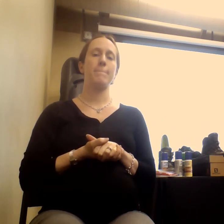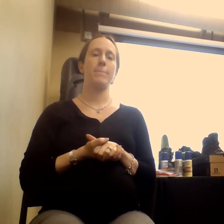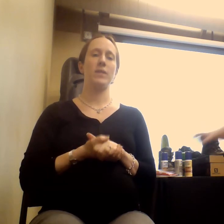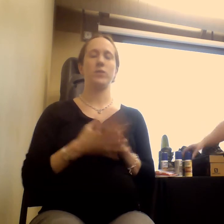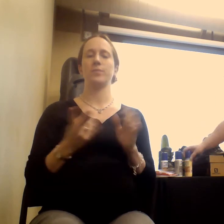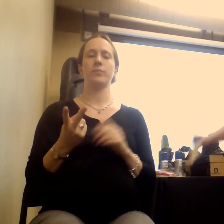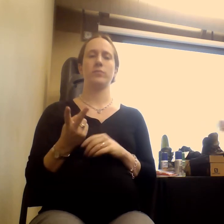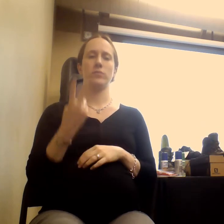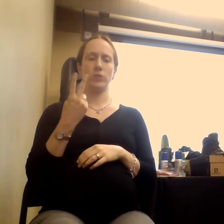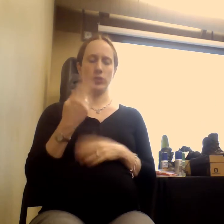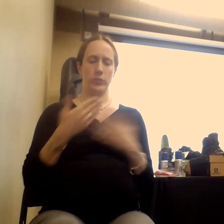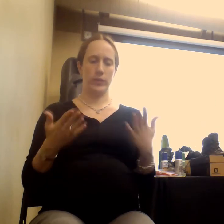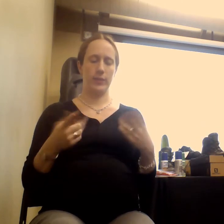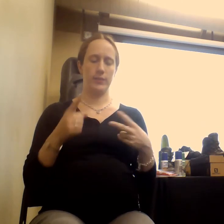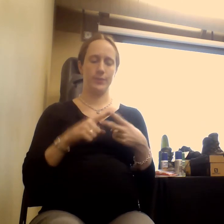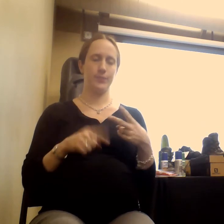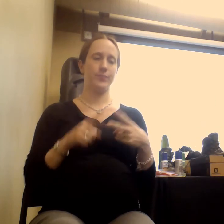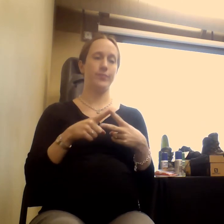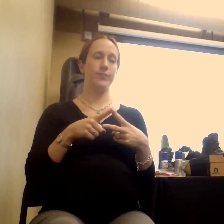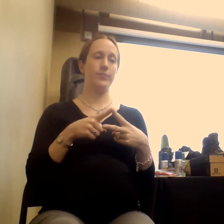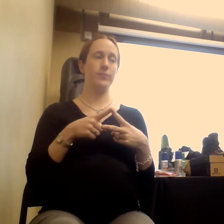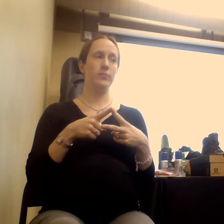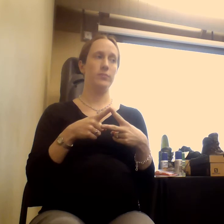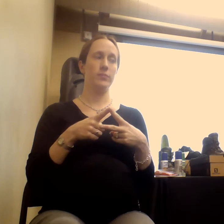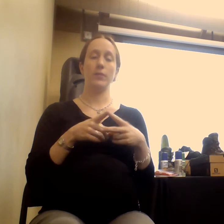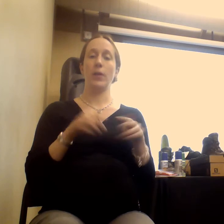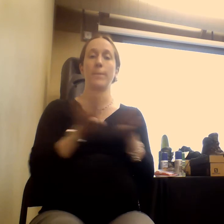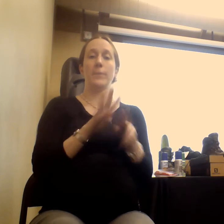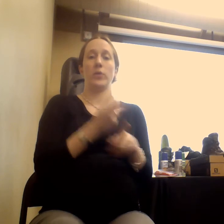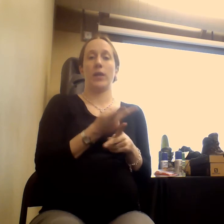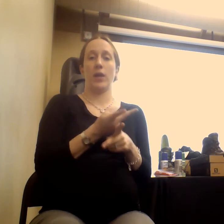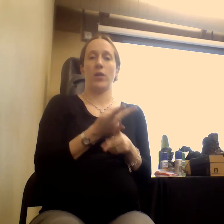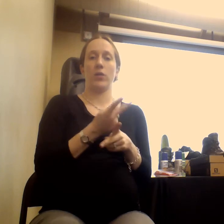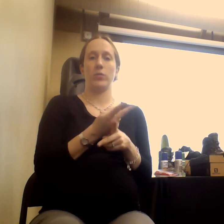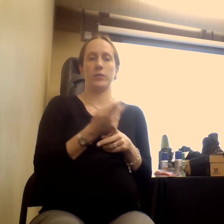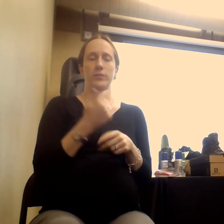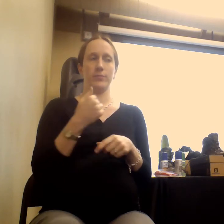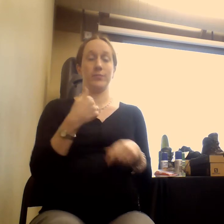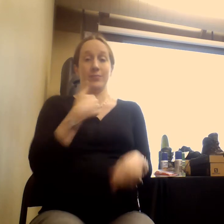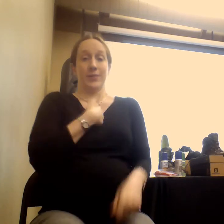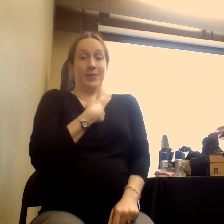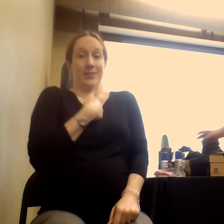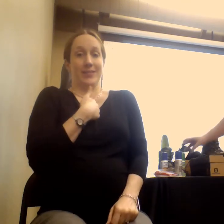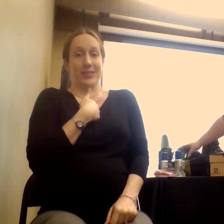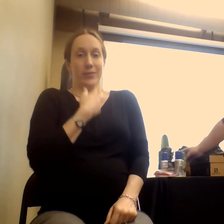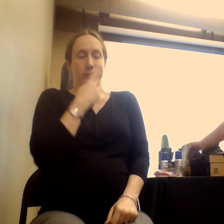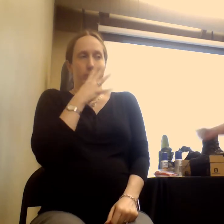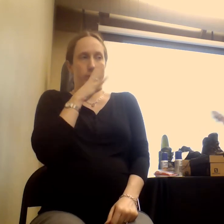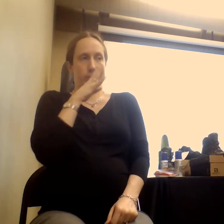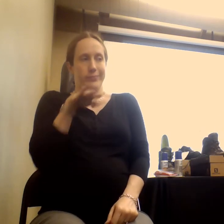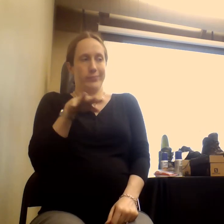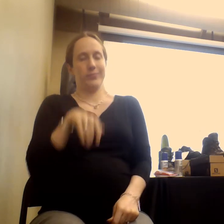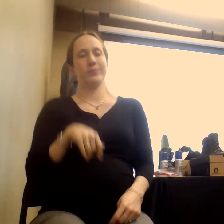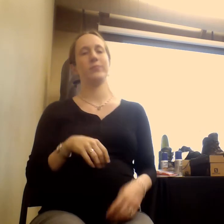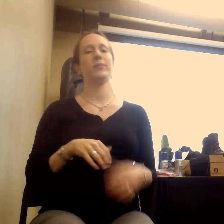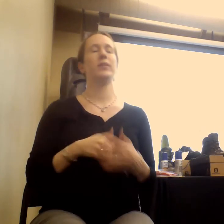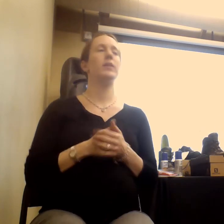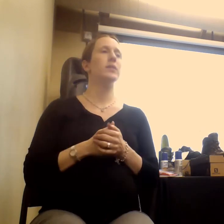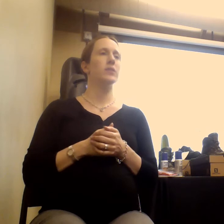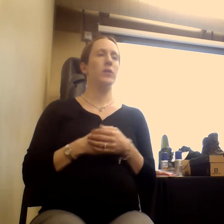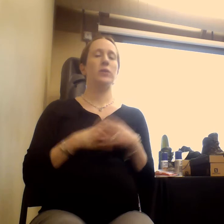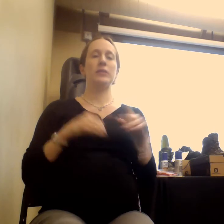Boot care, which I've neglected. I have all of these things sitting on my shelf, but I just haven't opened them. There's different ones